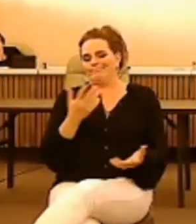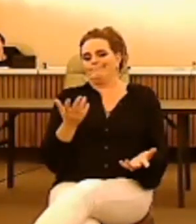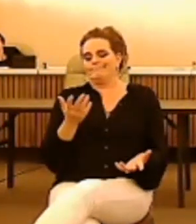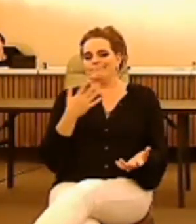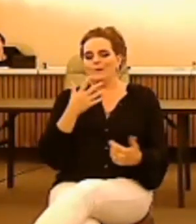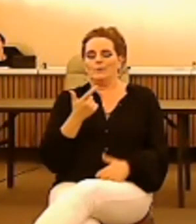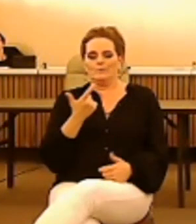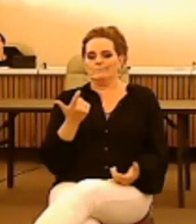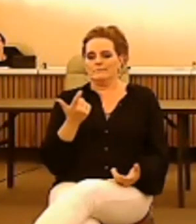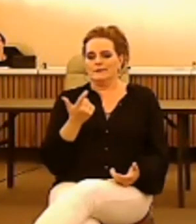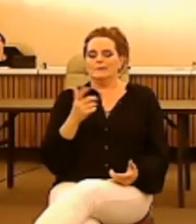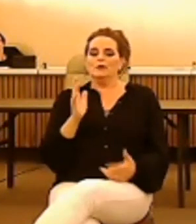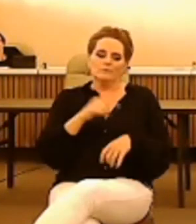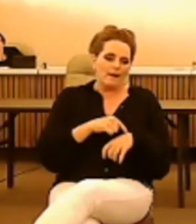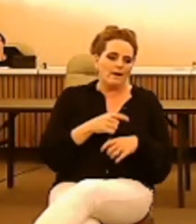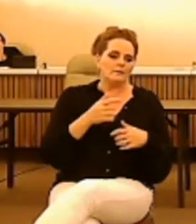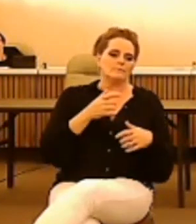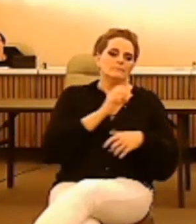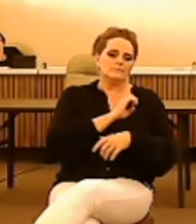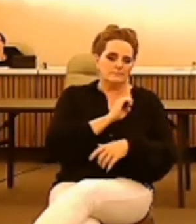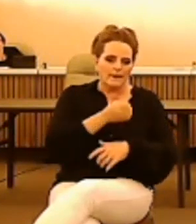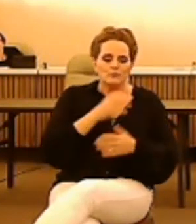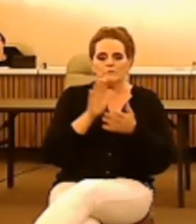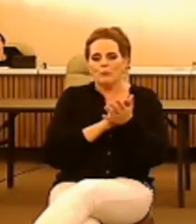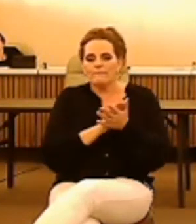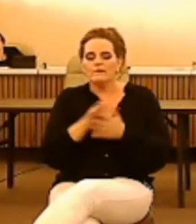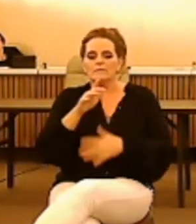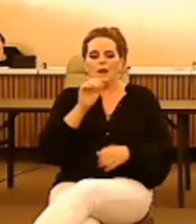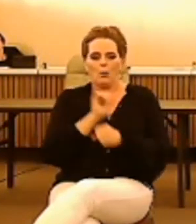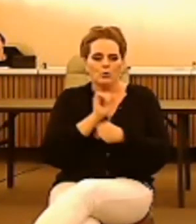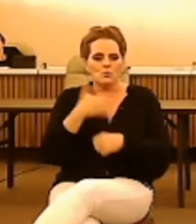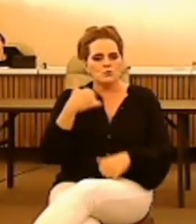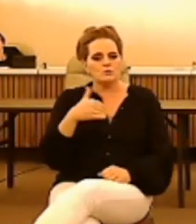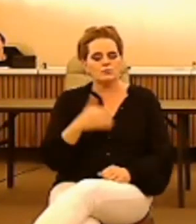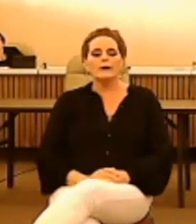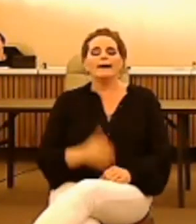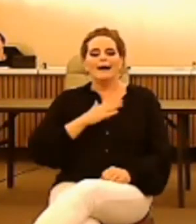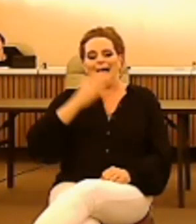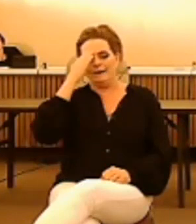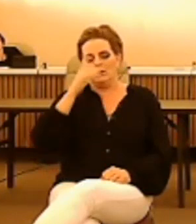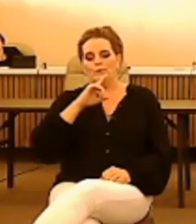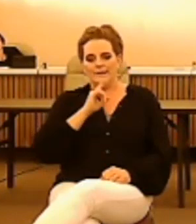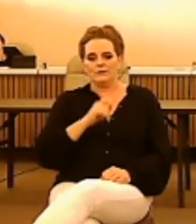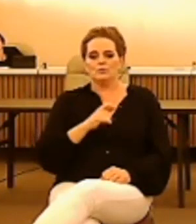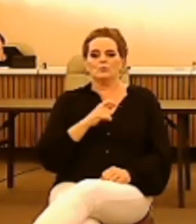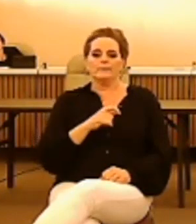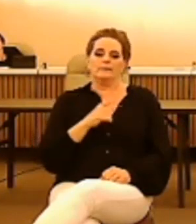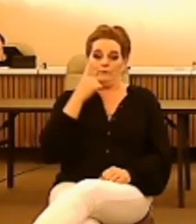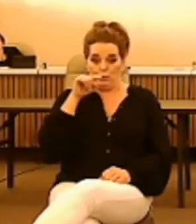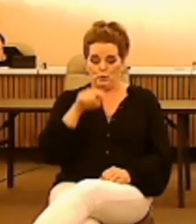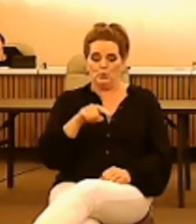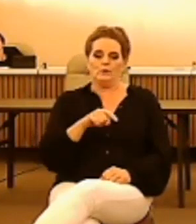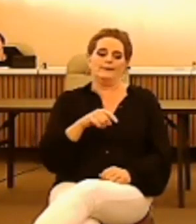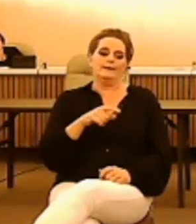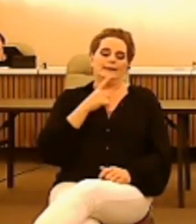putting all your time and energy and work into this. I know it's very meaningful